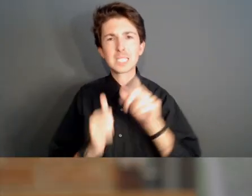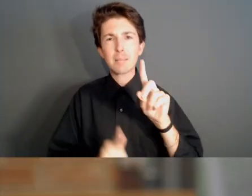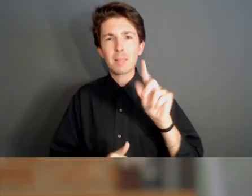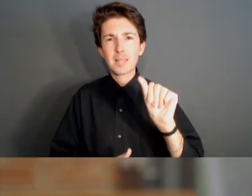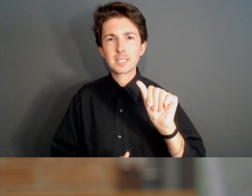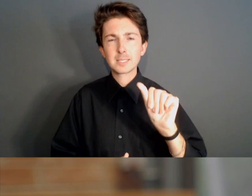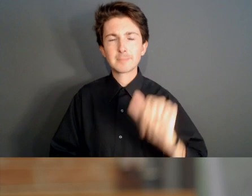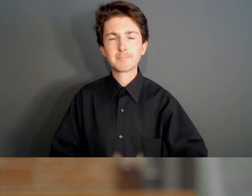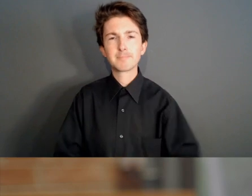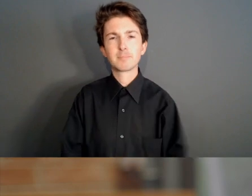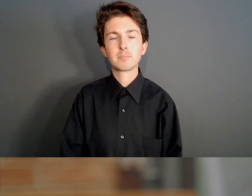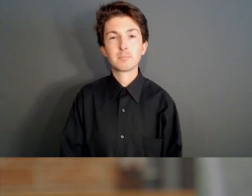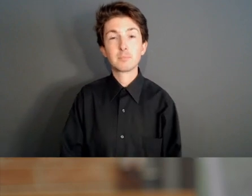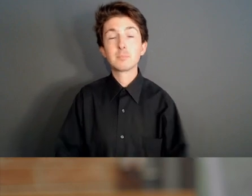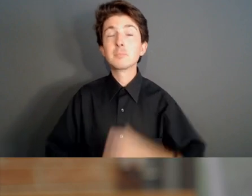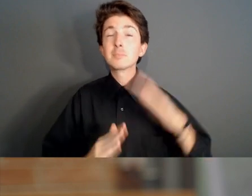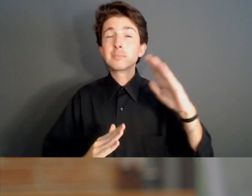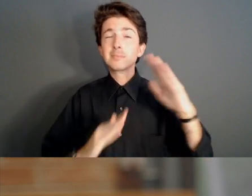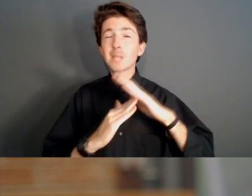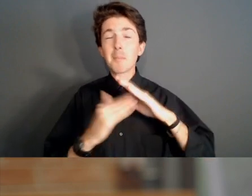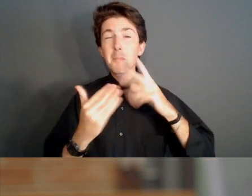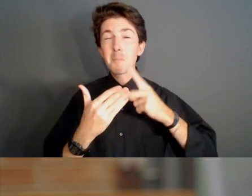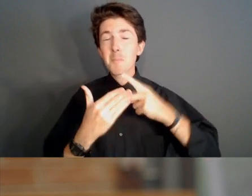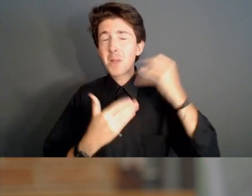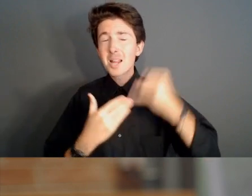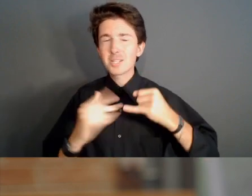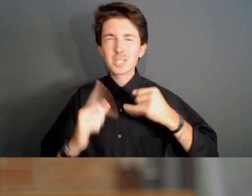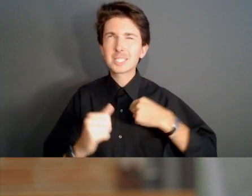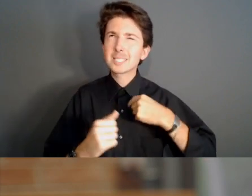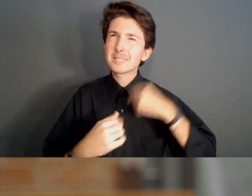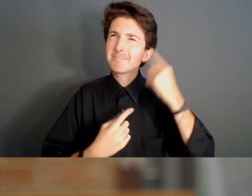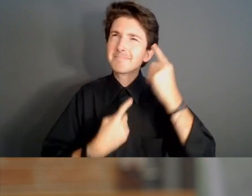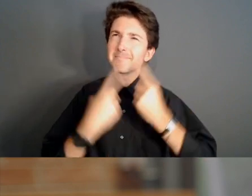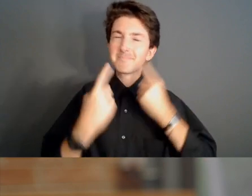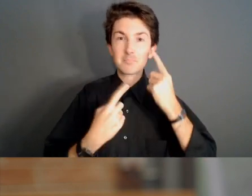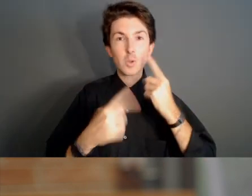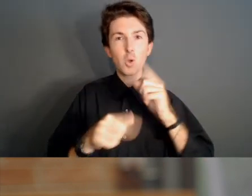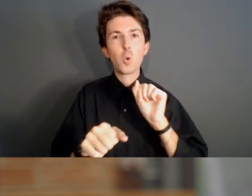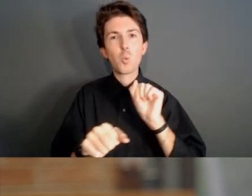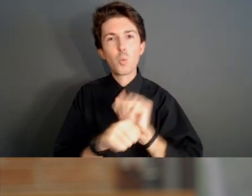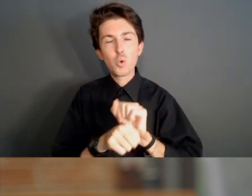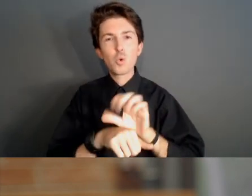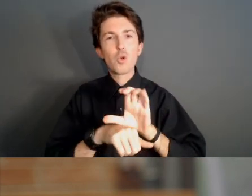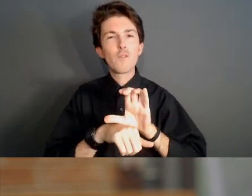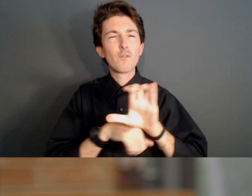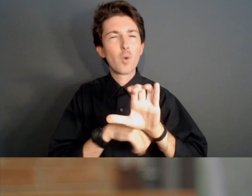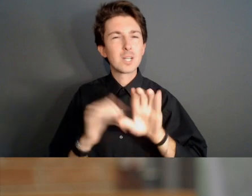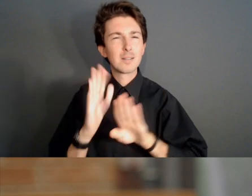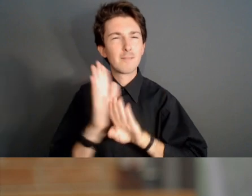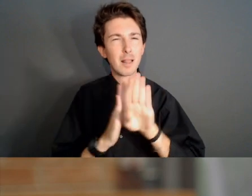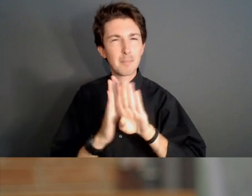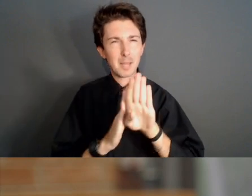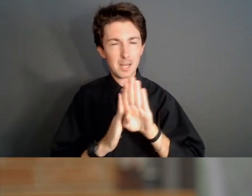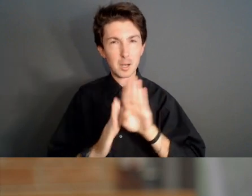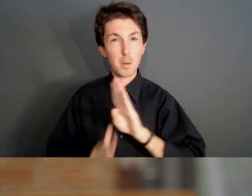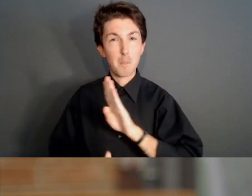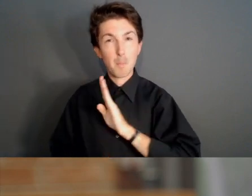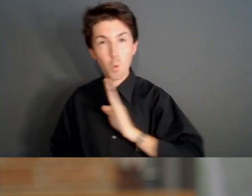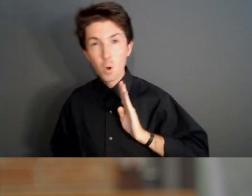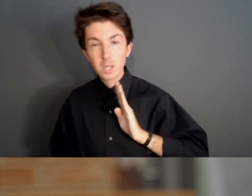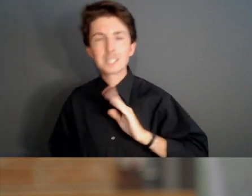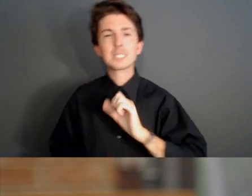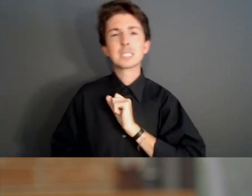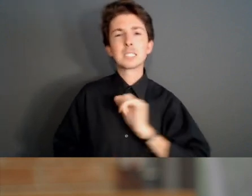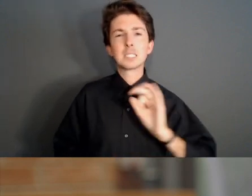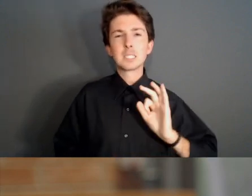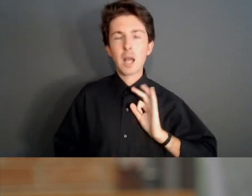pieces that I was able to work on was in networking with workforce development boards and staff to get them